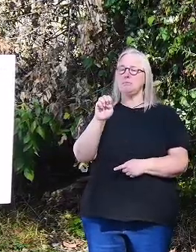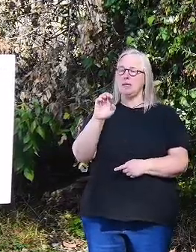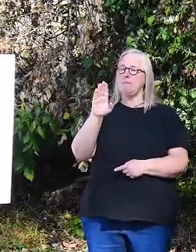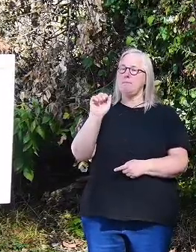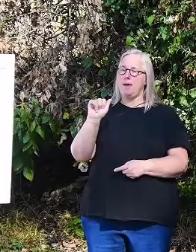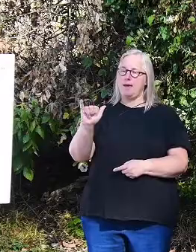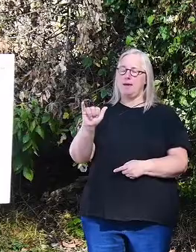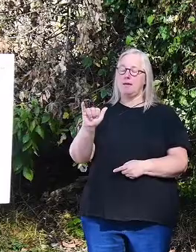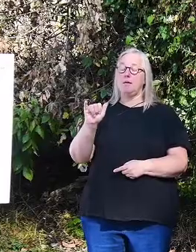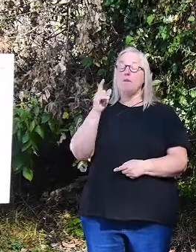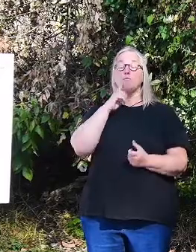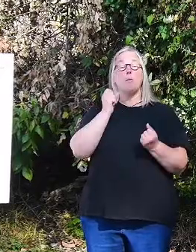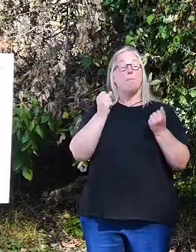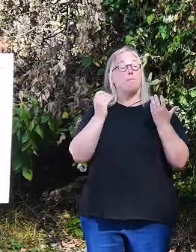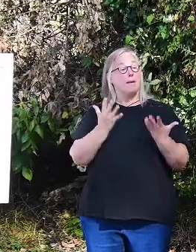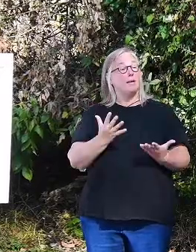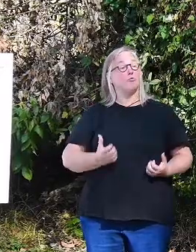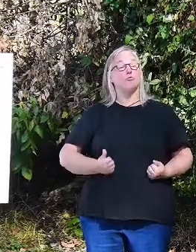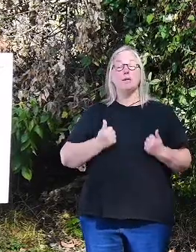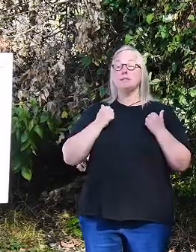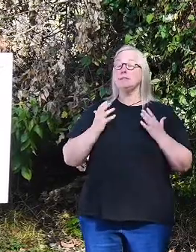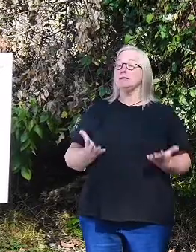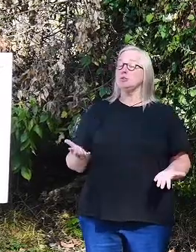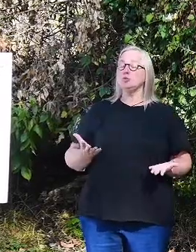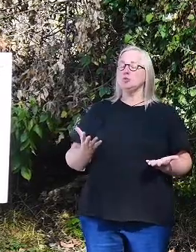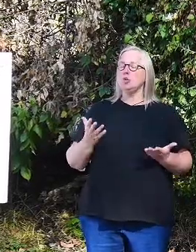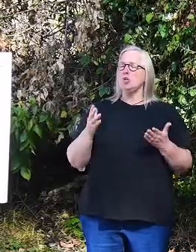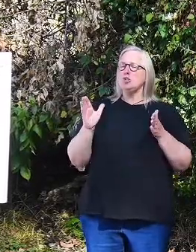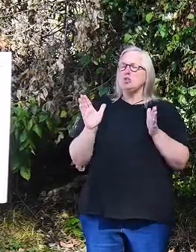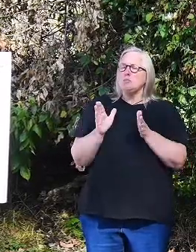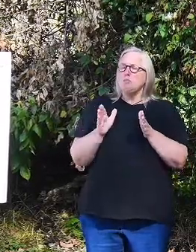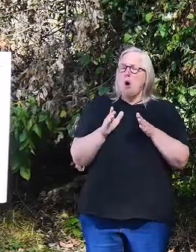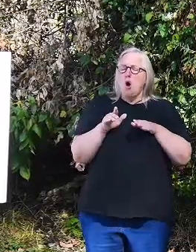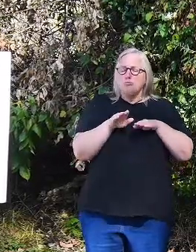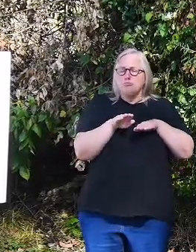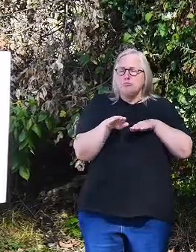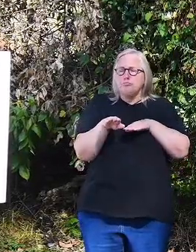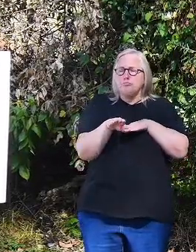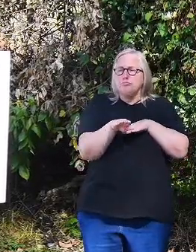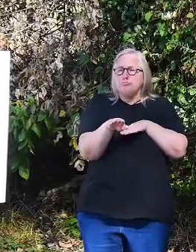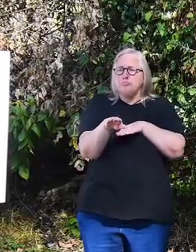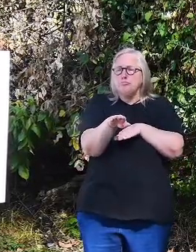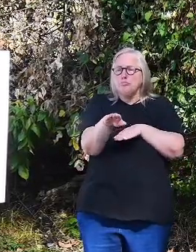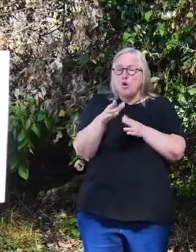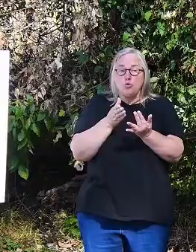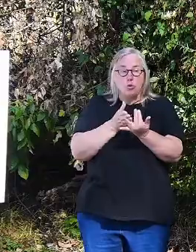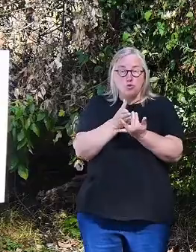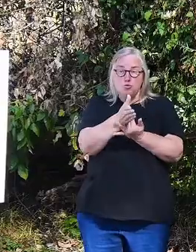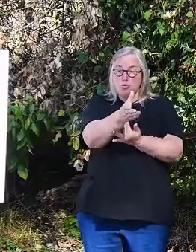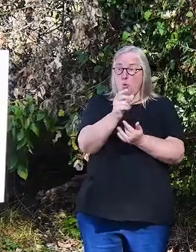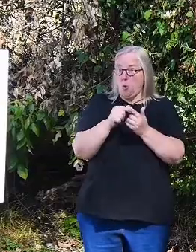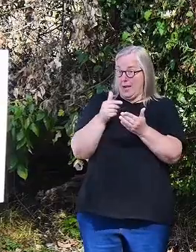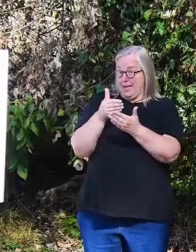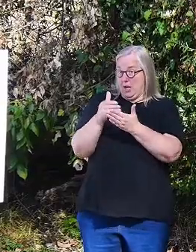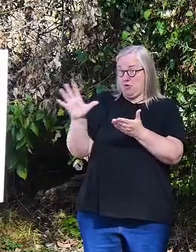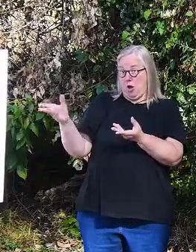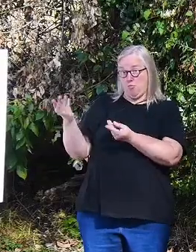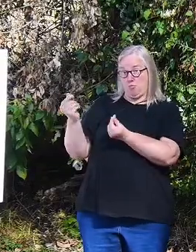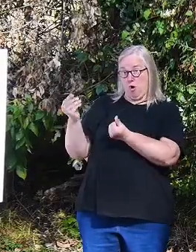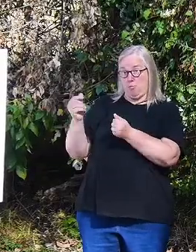For many of our residents, these small creeks and streams pass through or near their